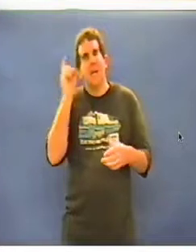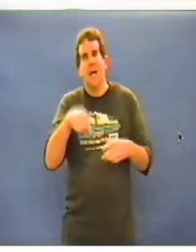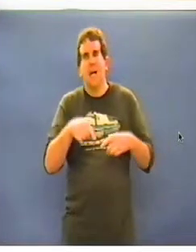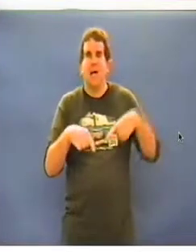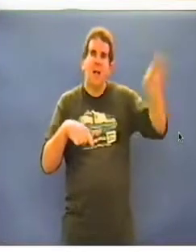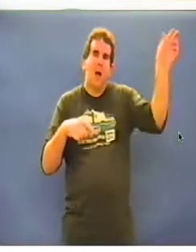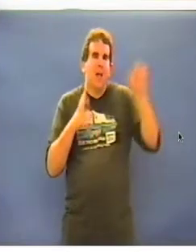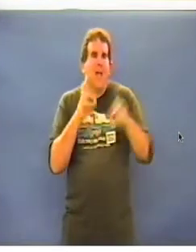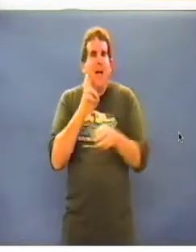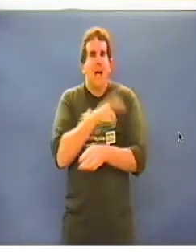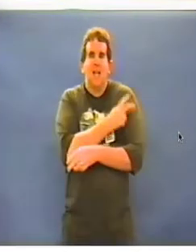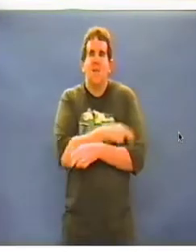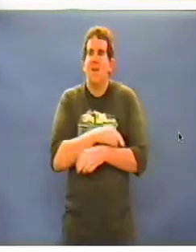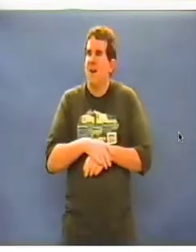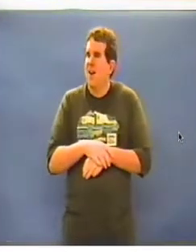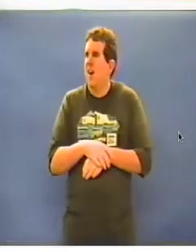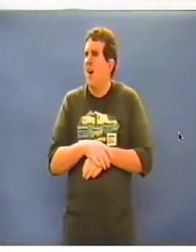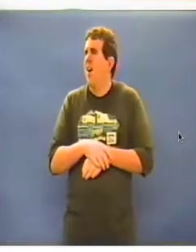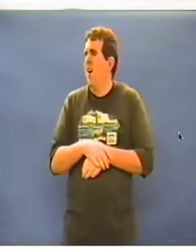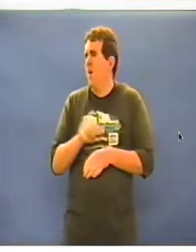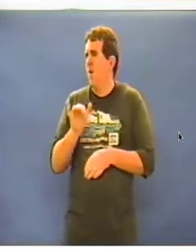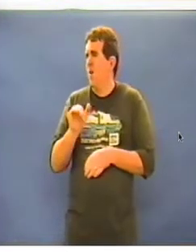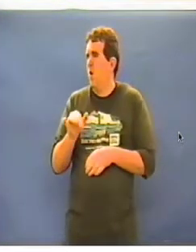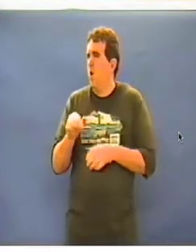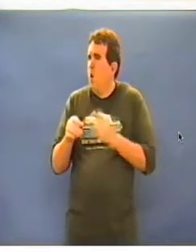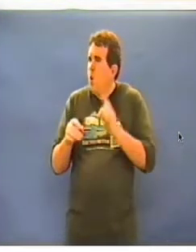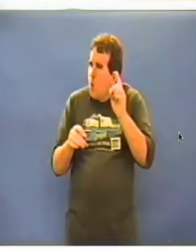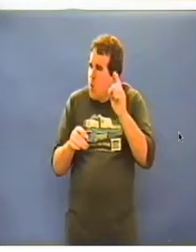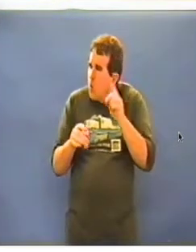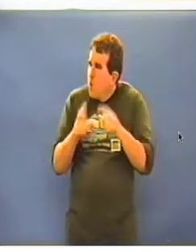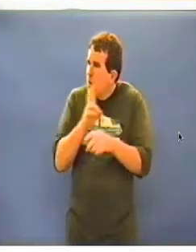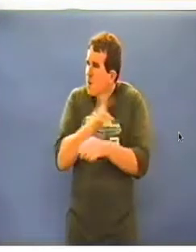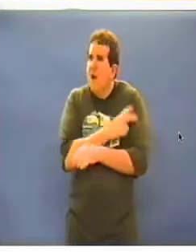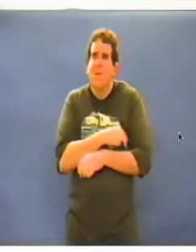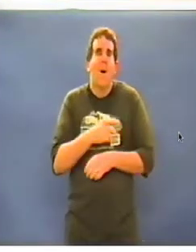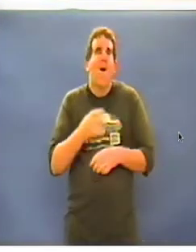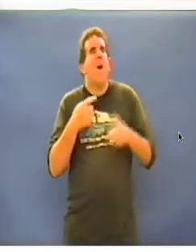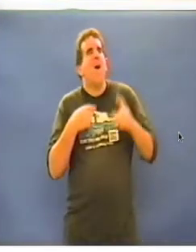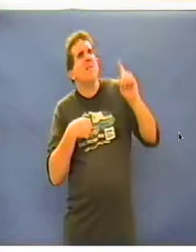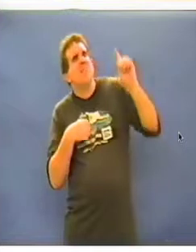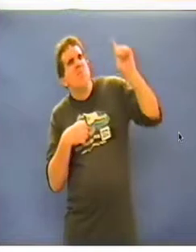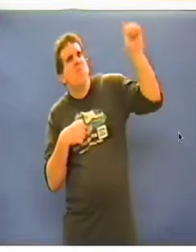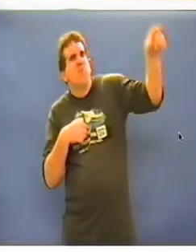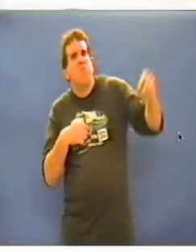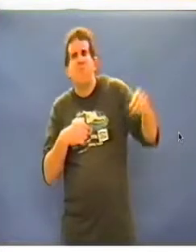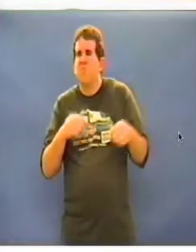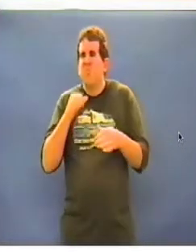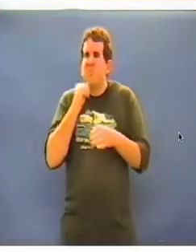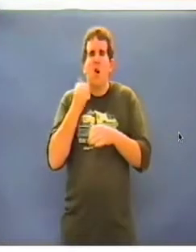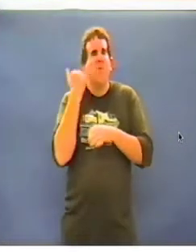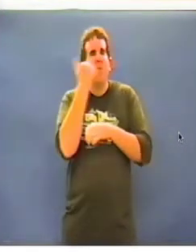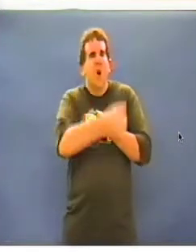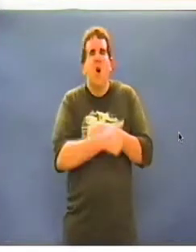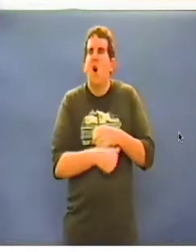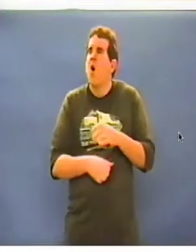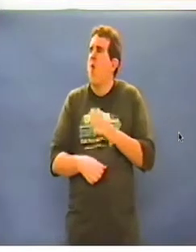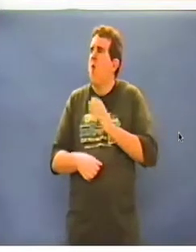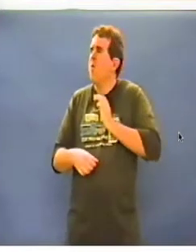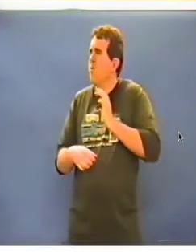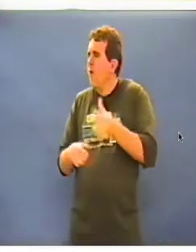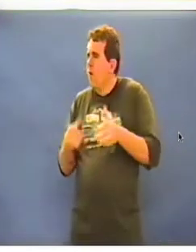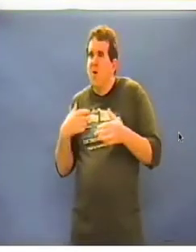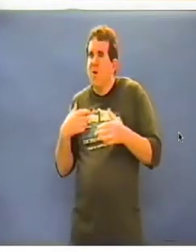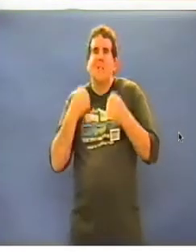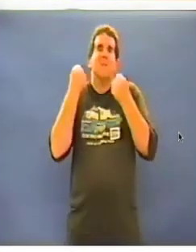we had this idea to go to a mental hospital to go